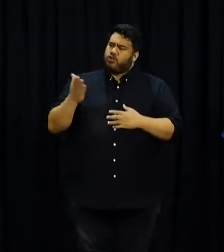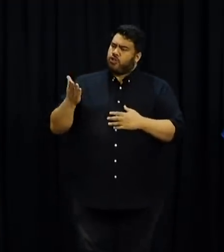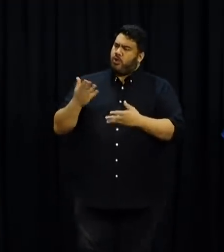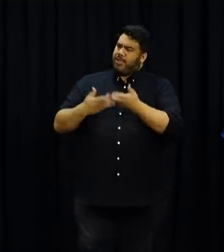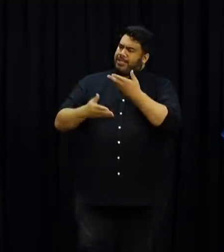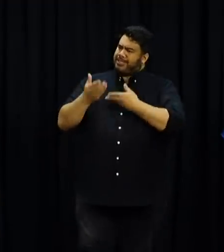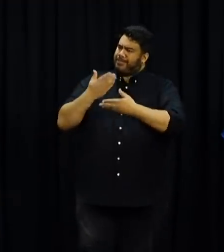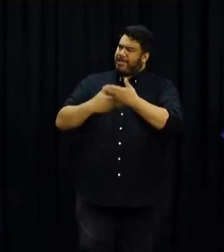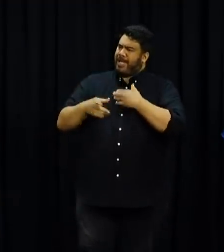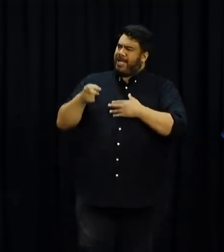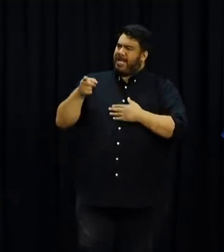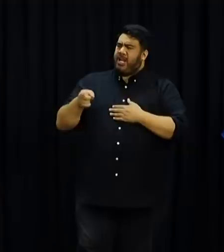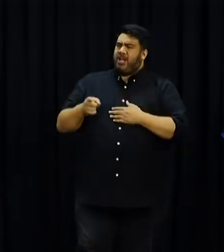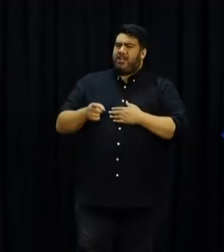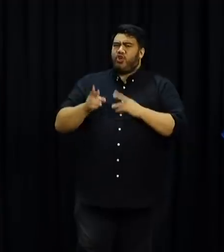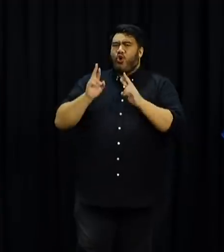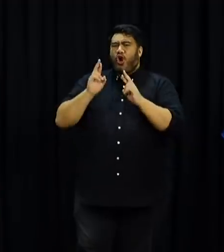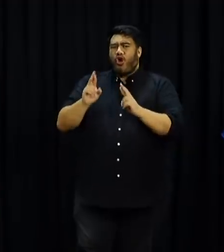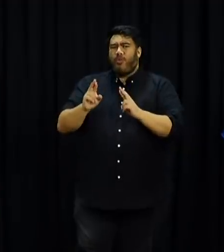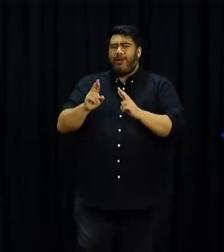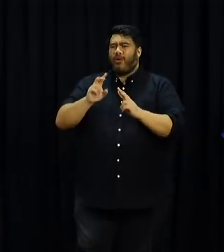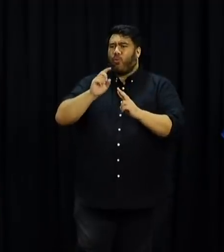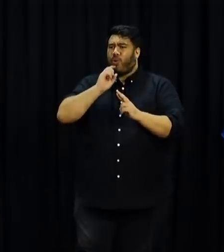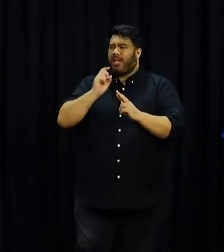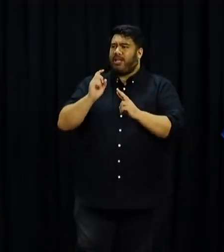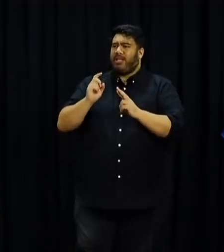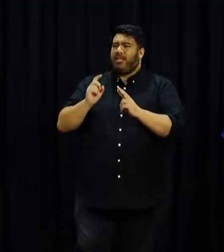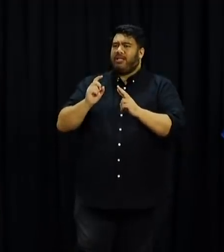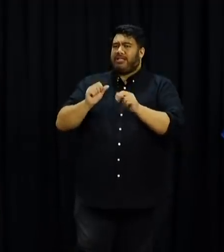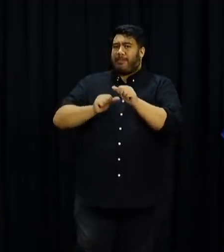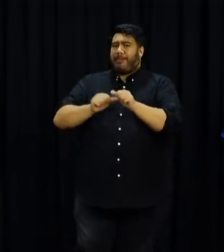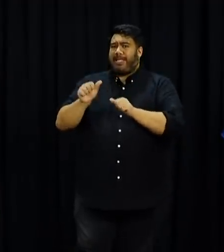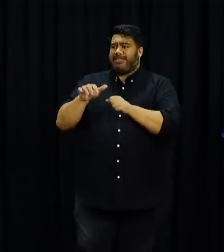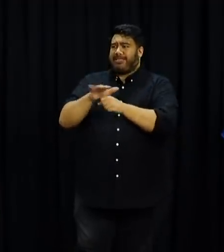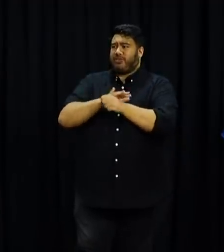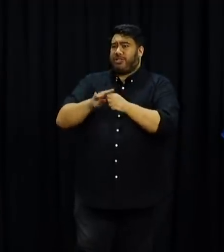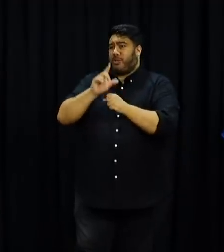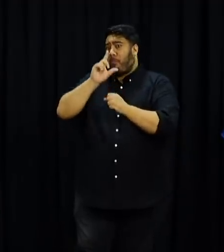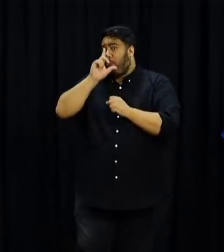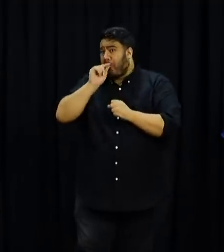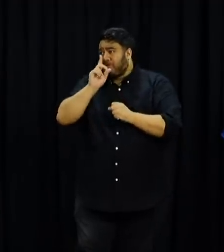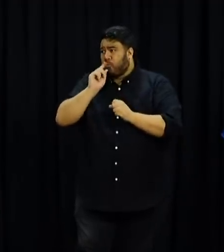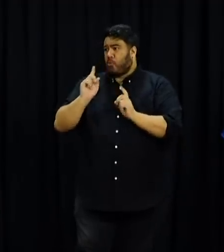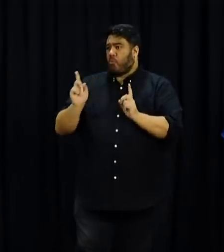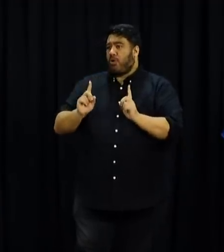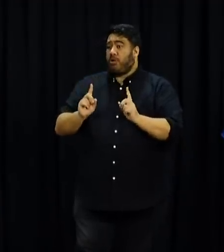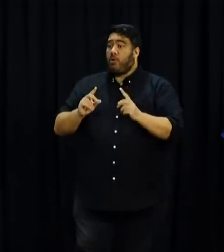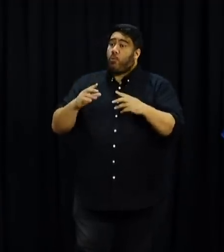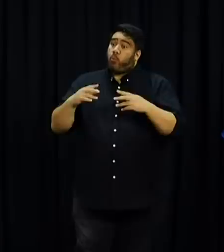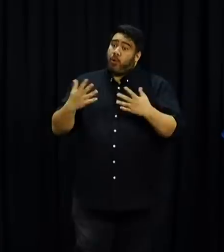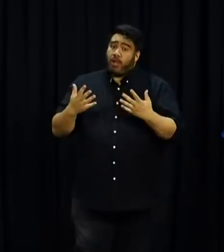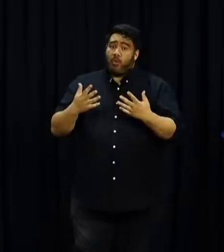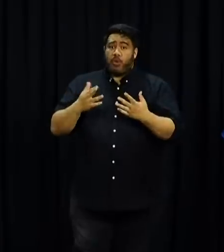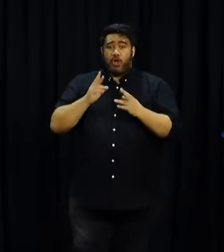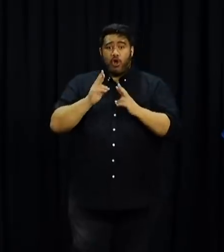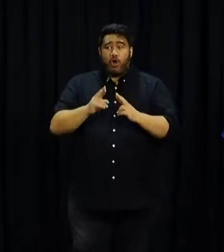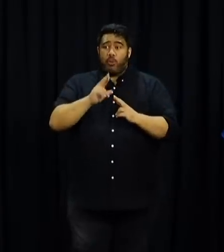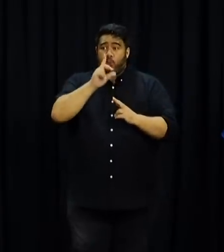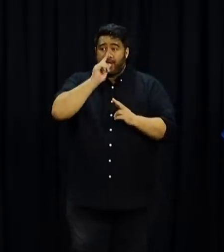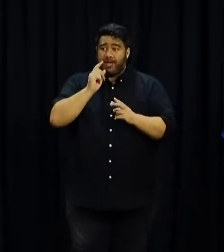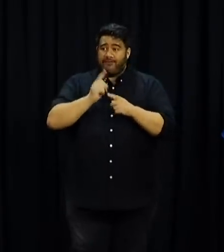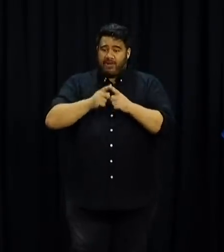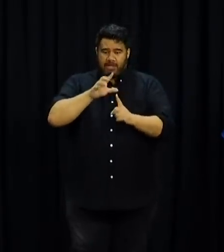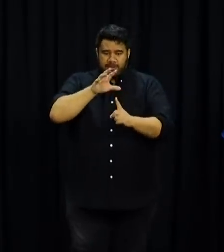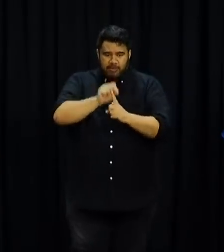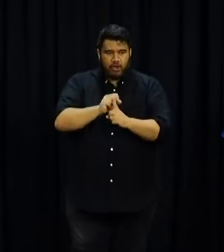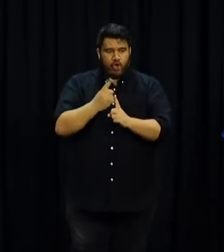the best case scenario, of course, is if we are able to identify the source of the infection,